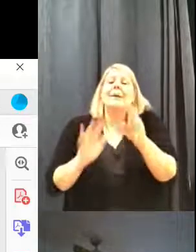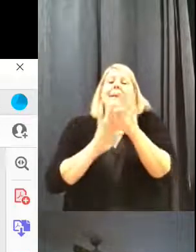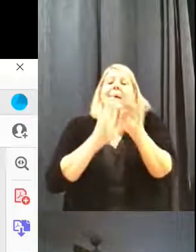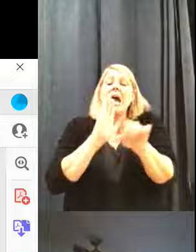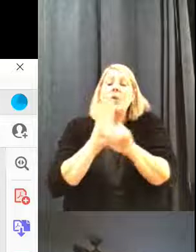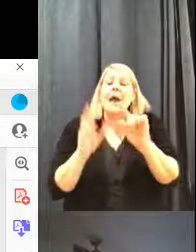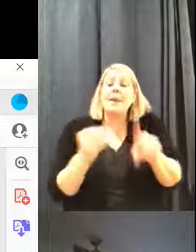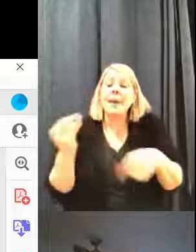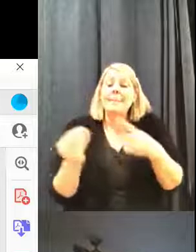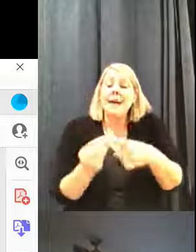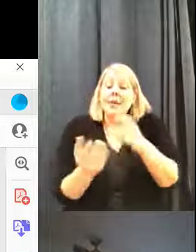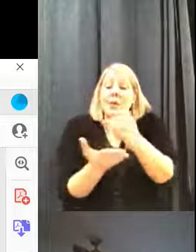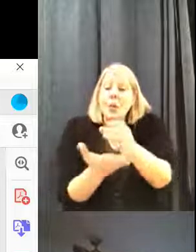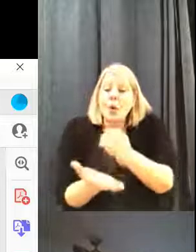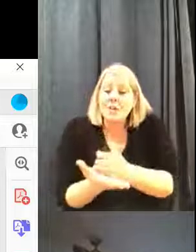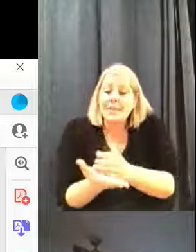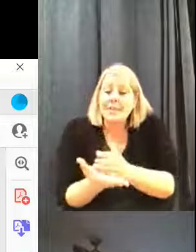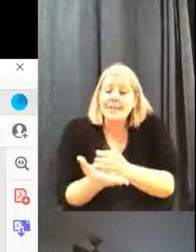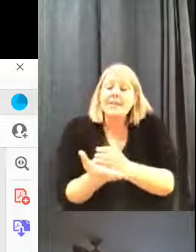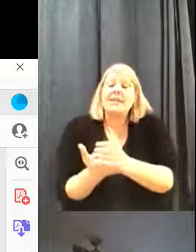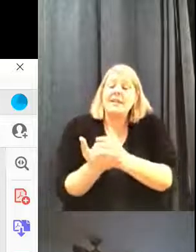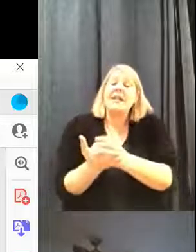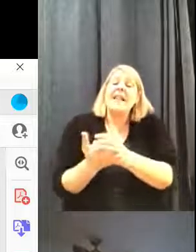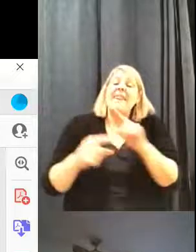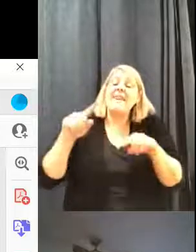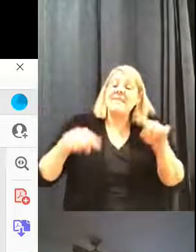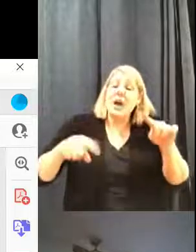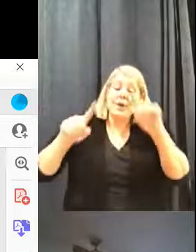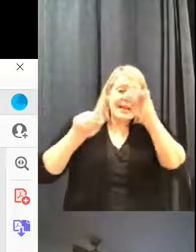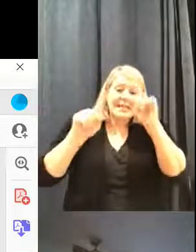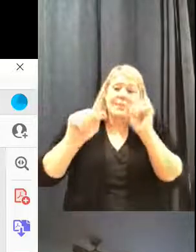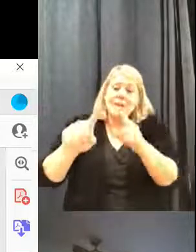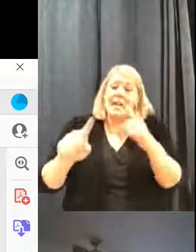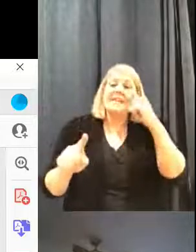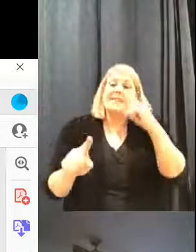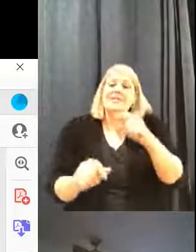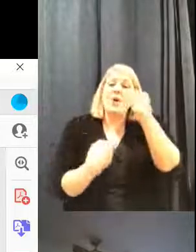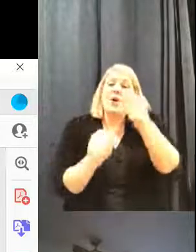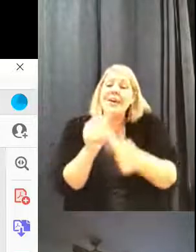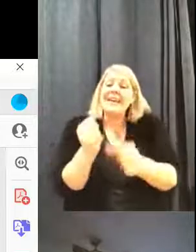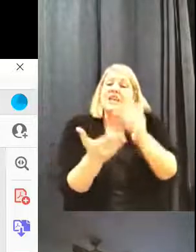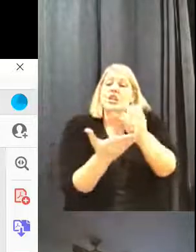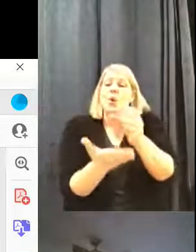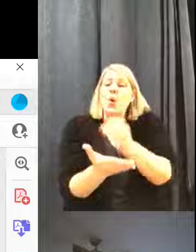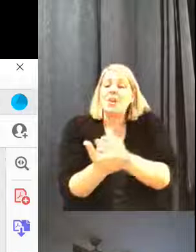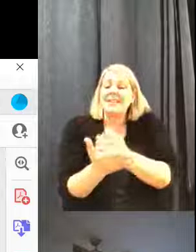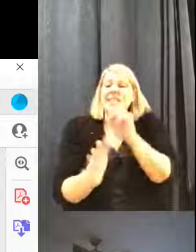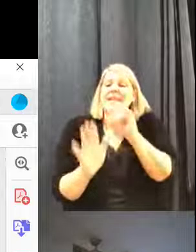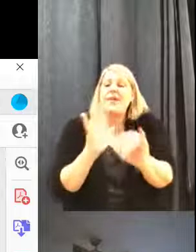the objectives for the courses are identified here as well.